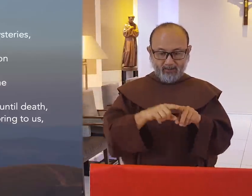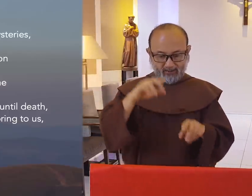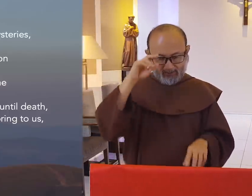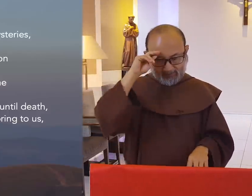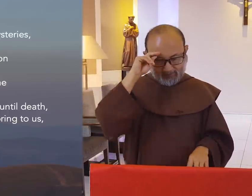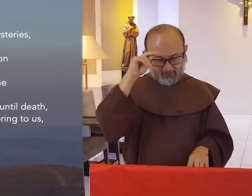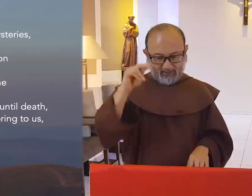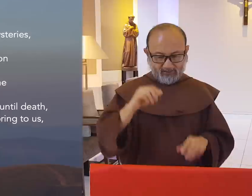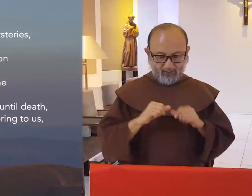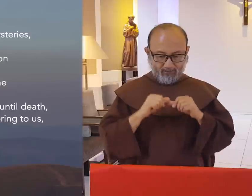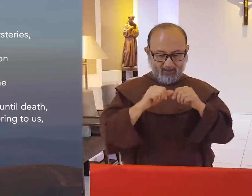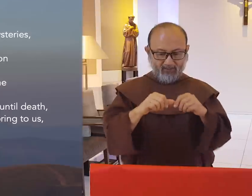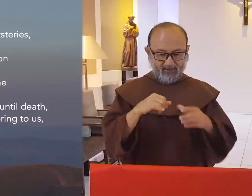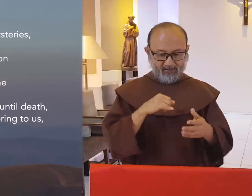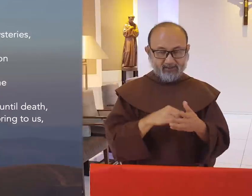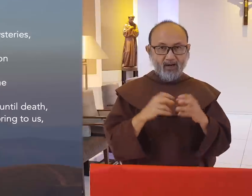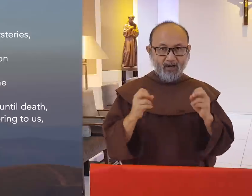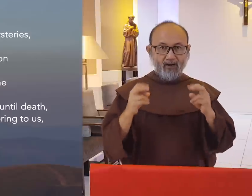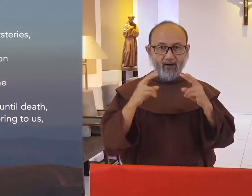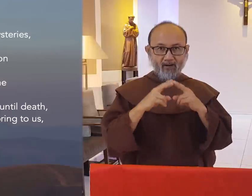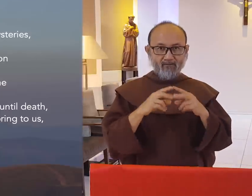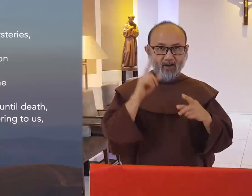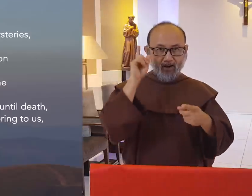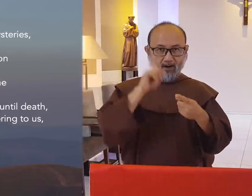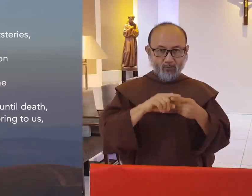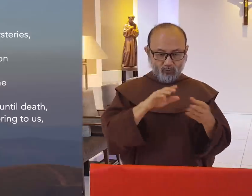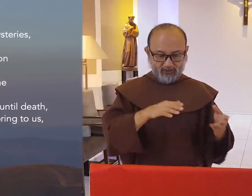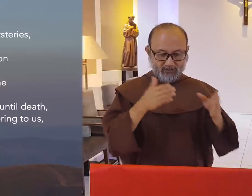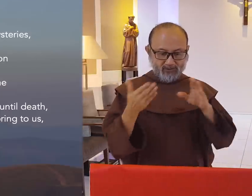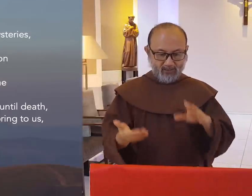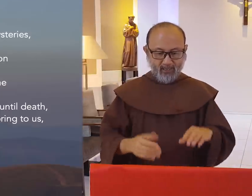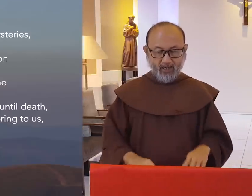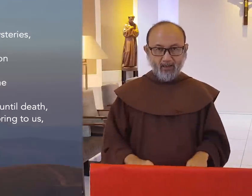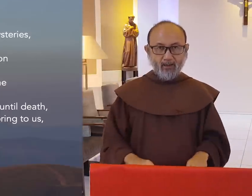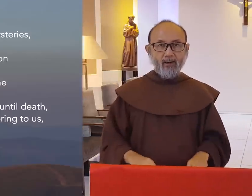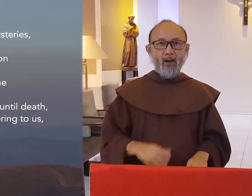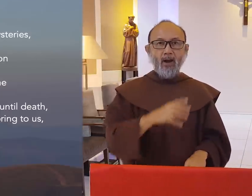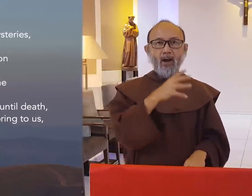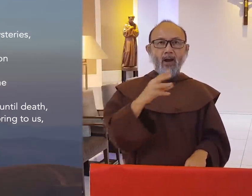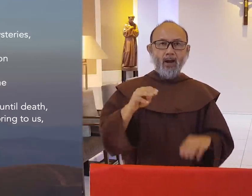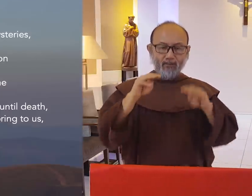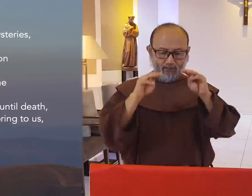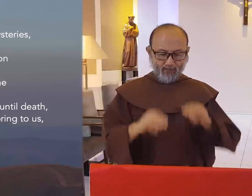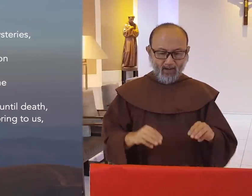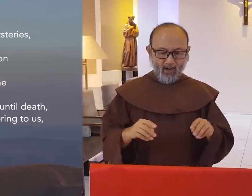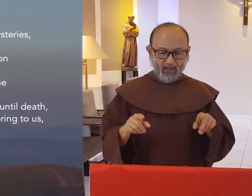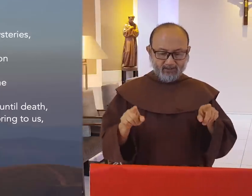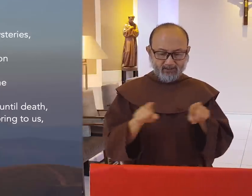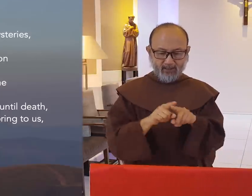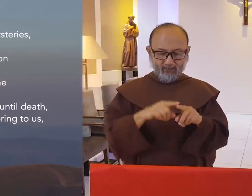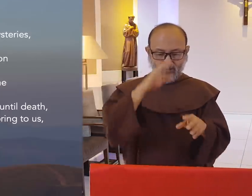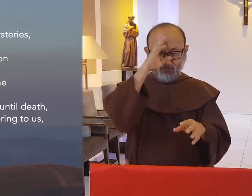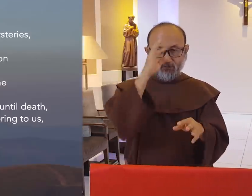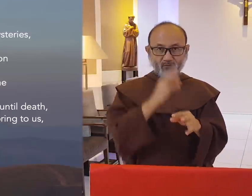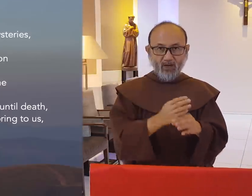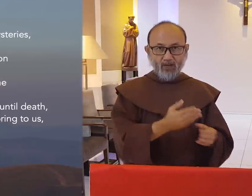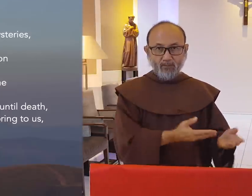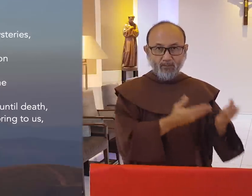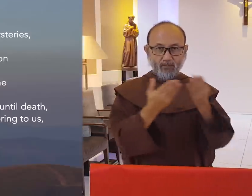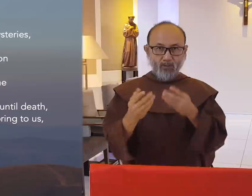as he maintained it even until death. And may the same faith bring